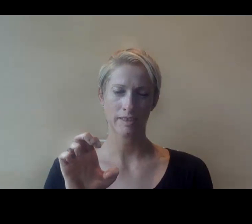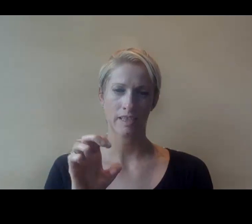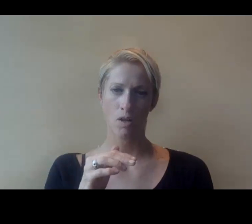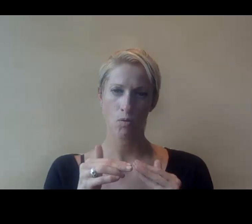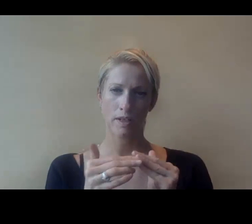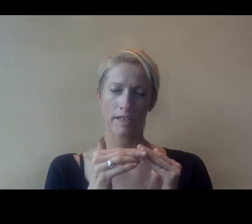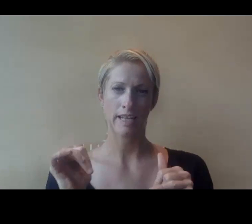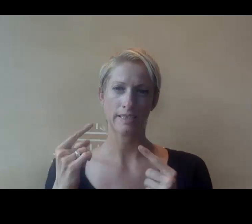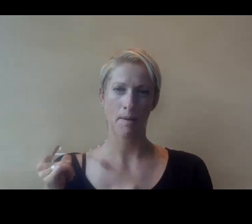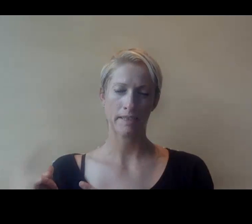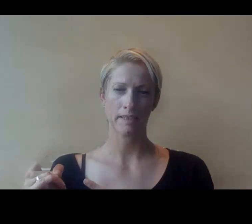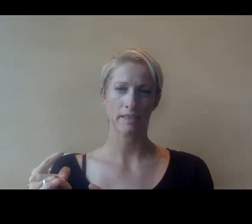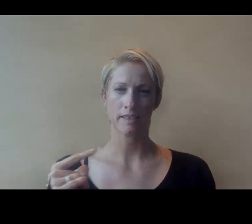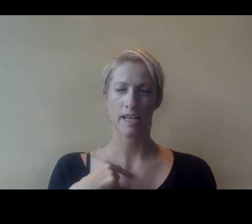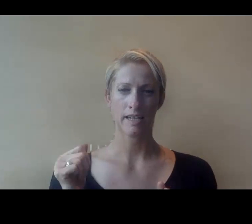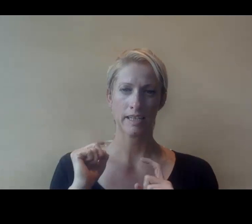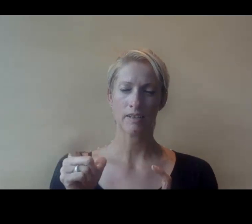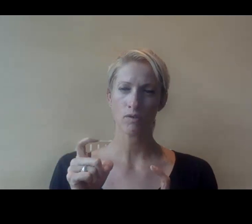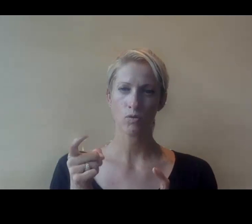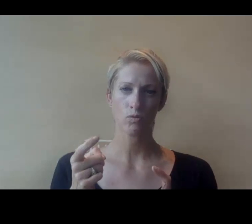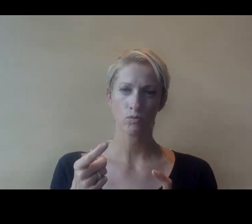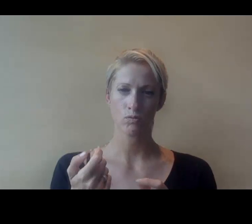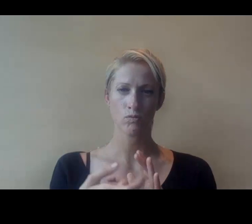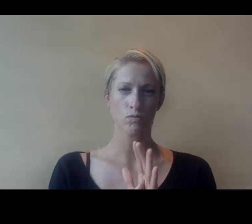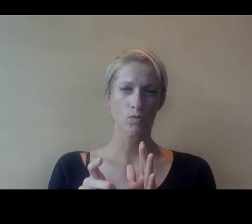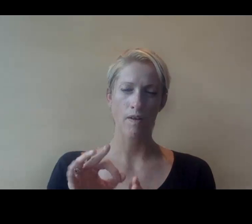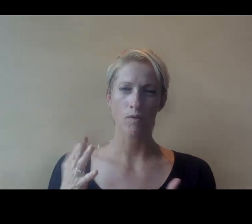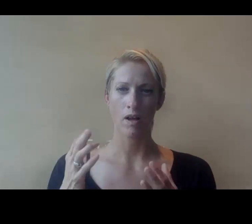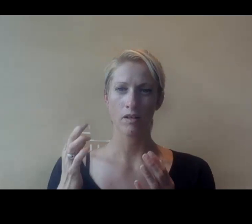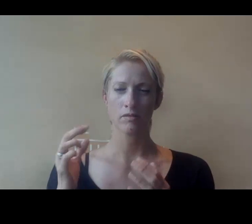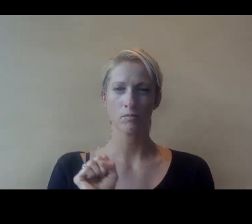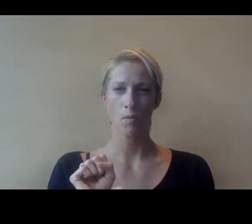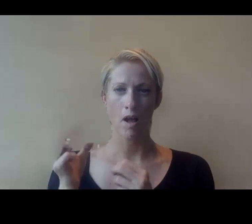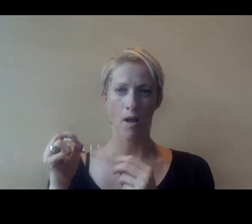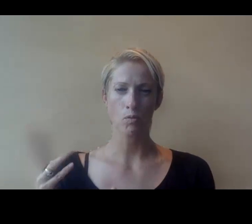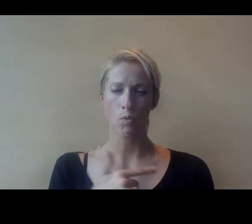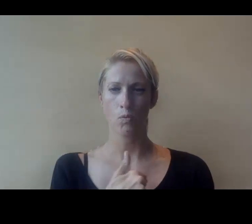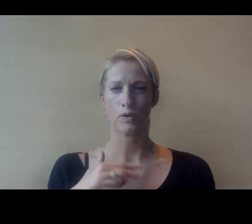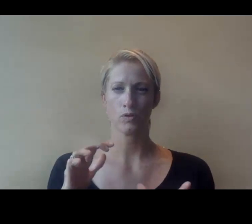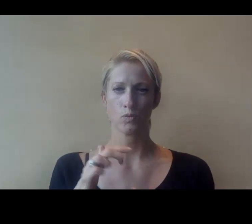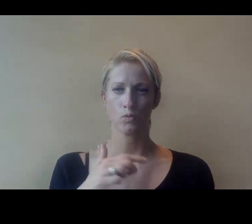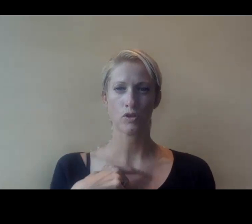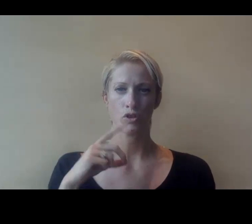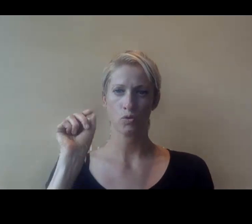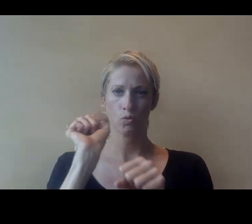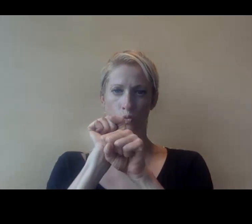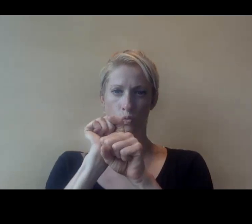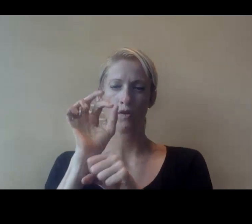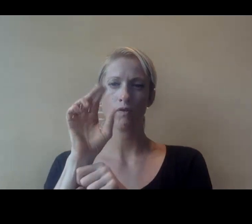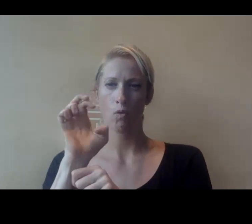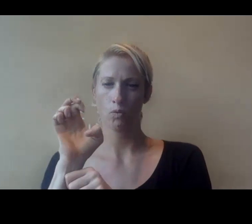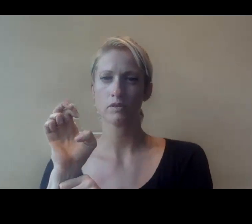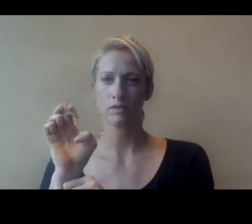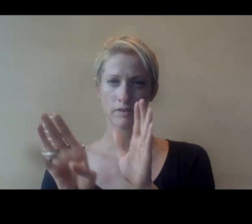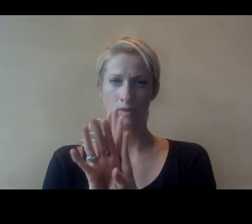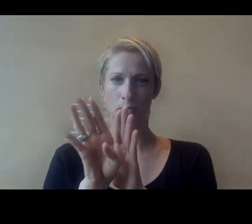happening. I can give a brief overview for Center for Employment Opportunities. What we do is we do workforce development and